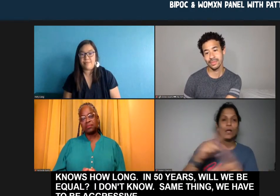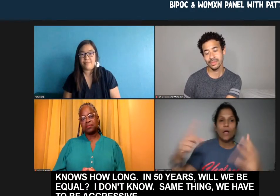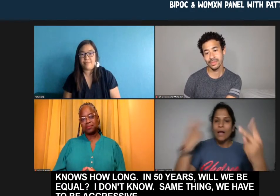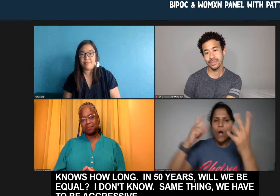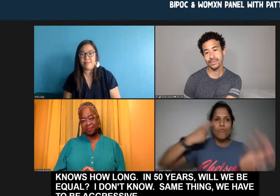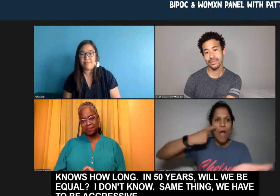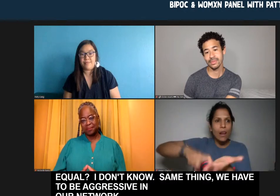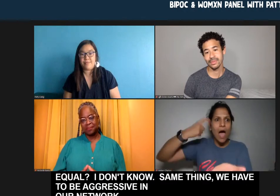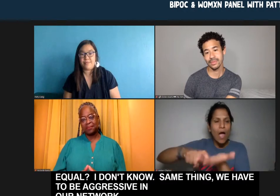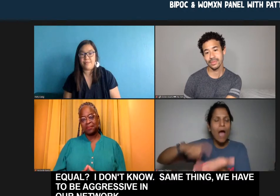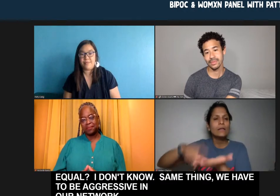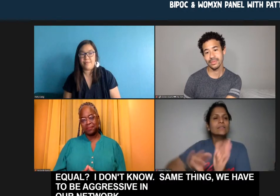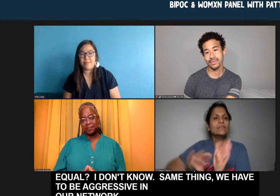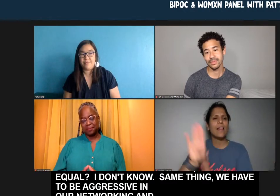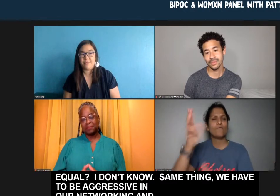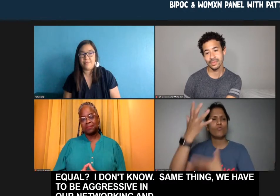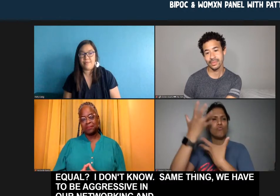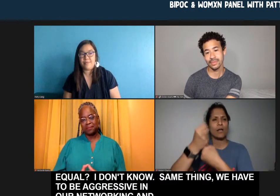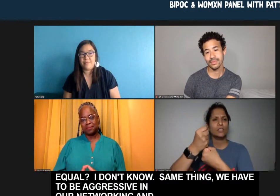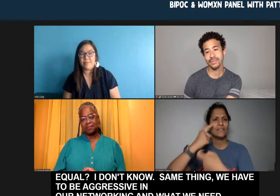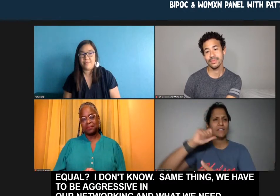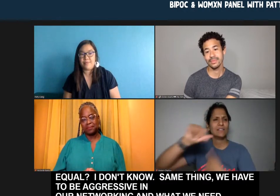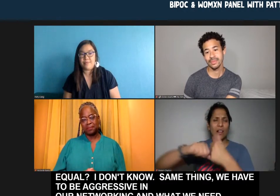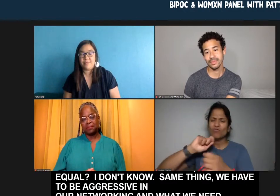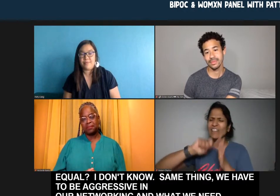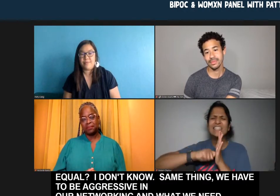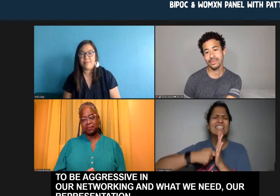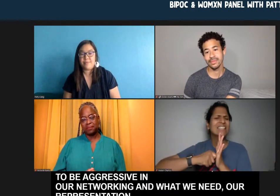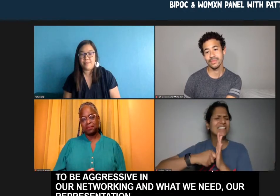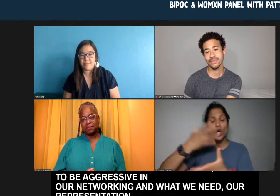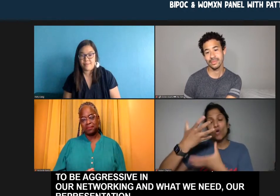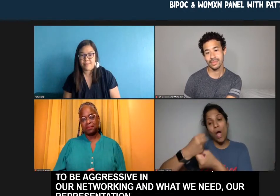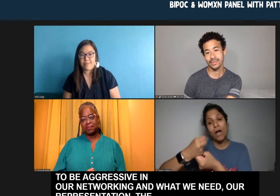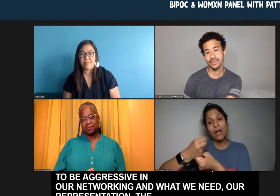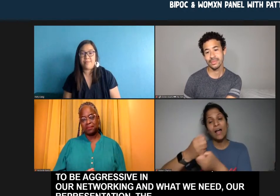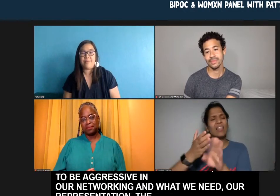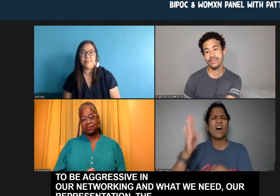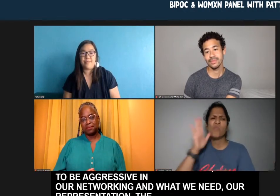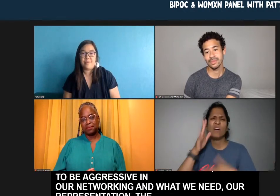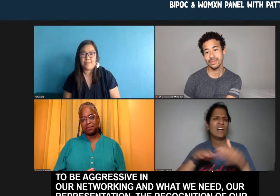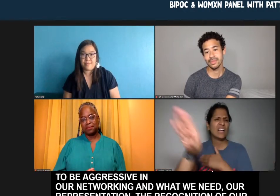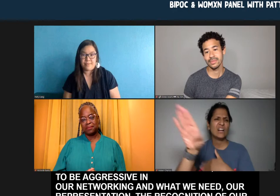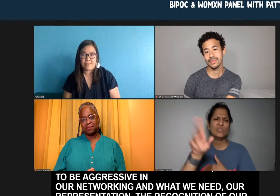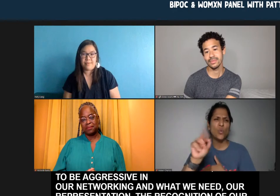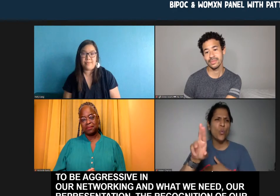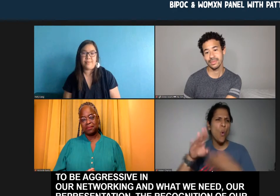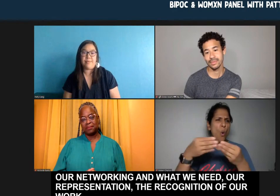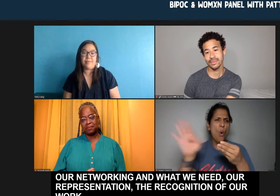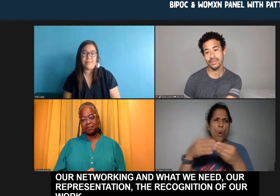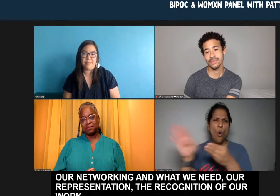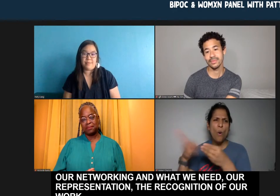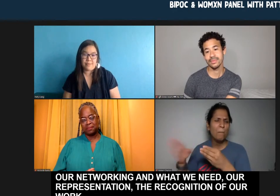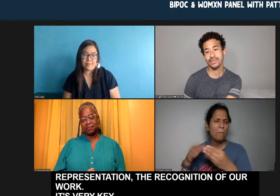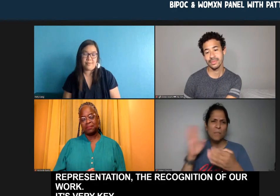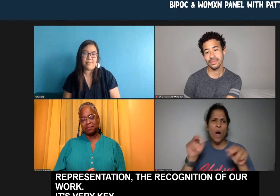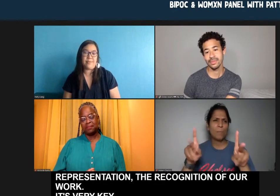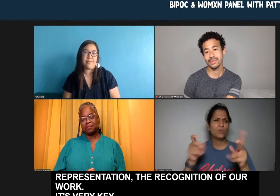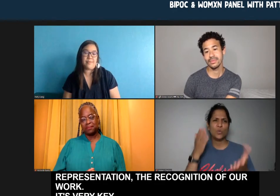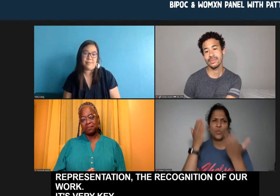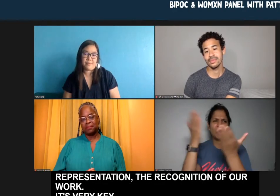we need, our representation, the recognition of our work. It's very key. And that will open